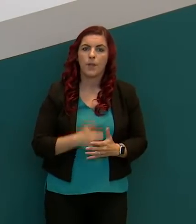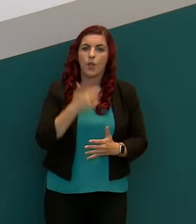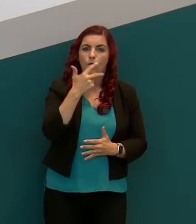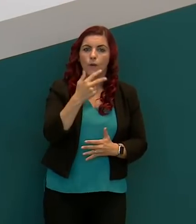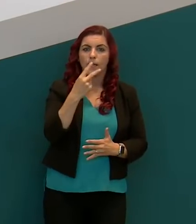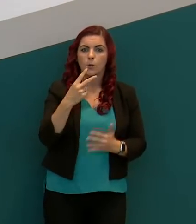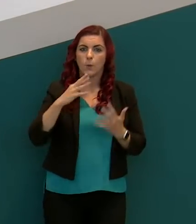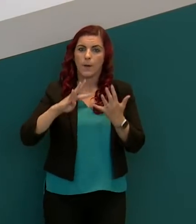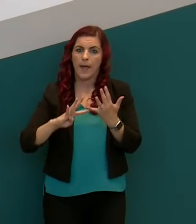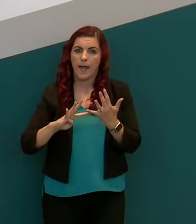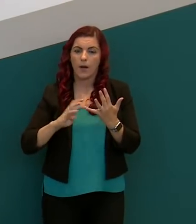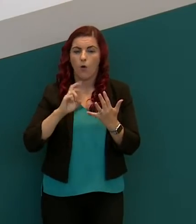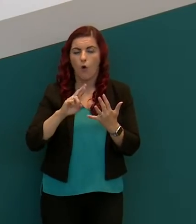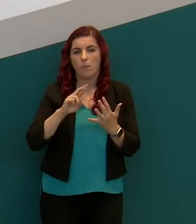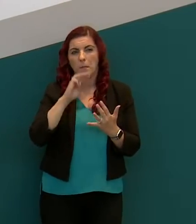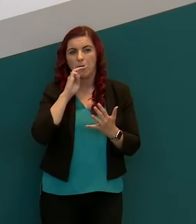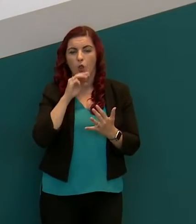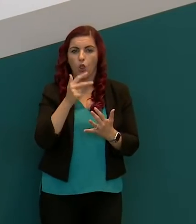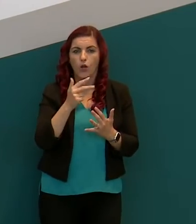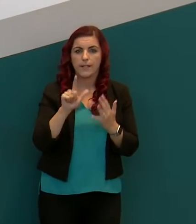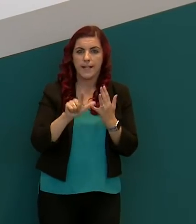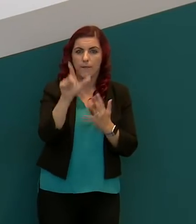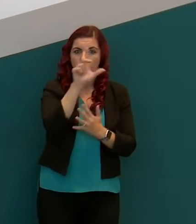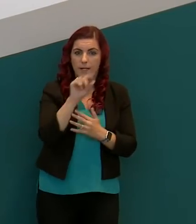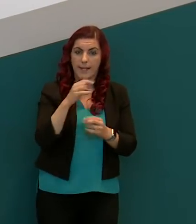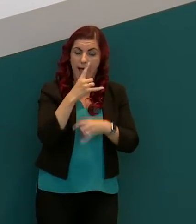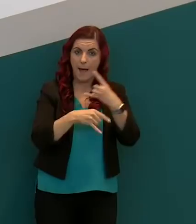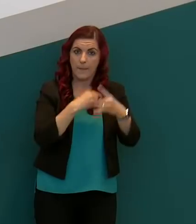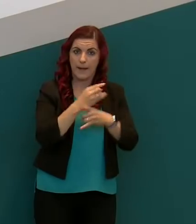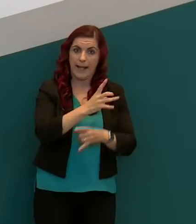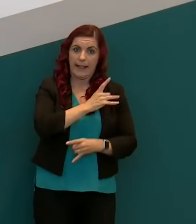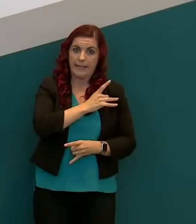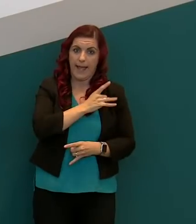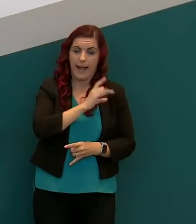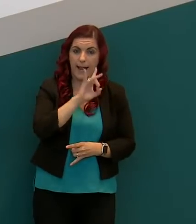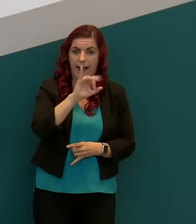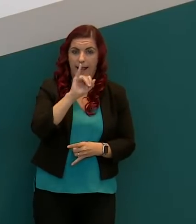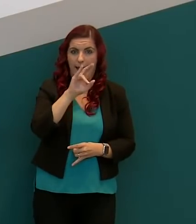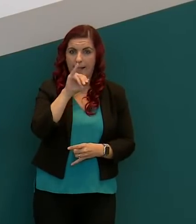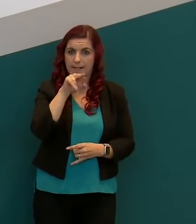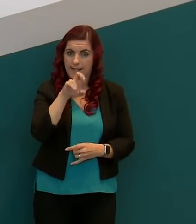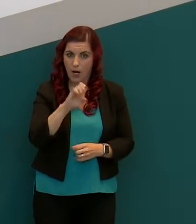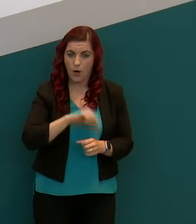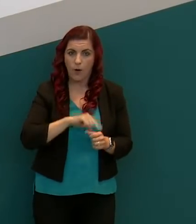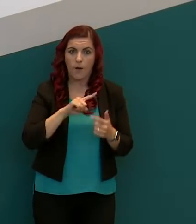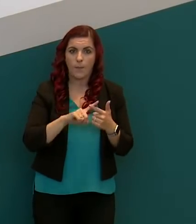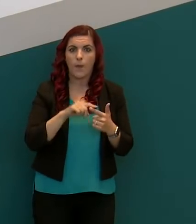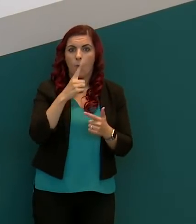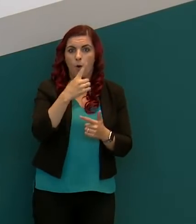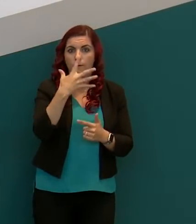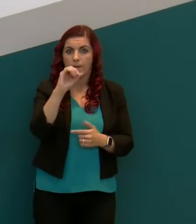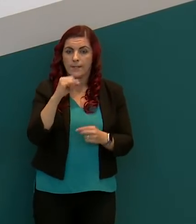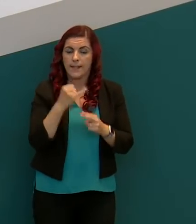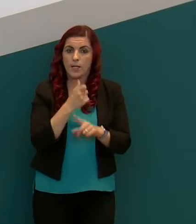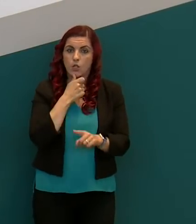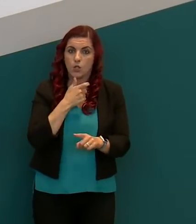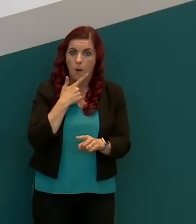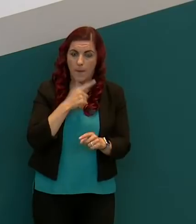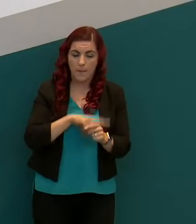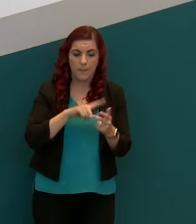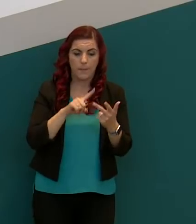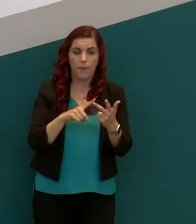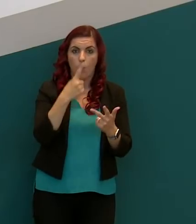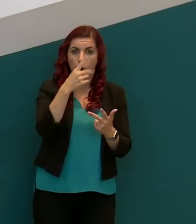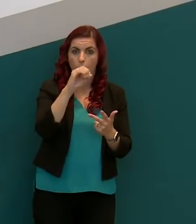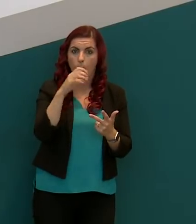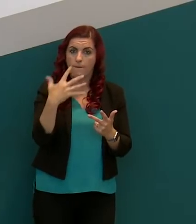329 cases, or 37%, were in Kildare, with 150, or 17%, in Dublin, 105,